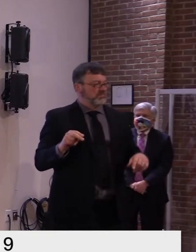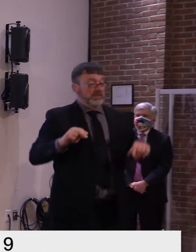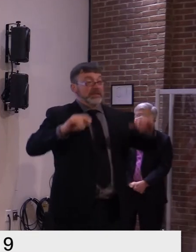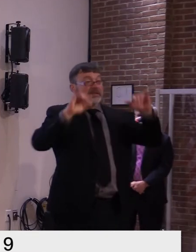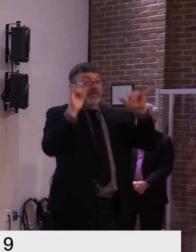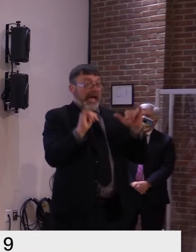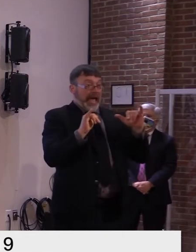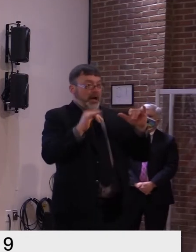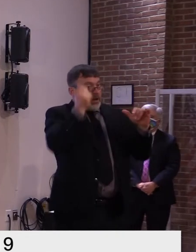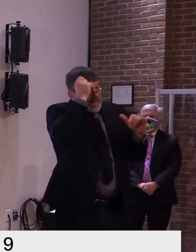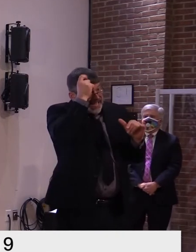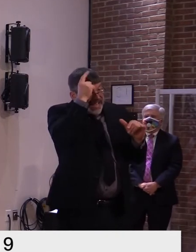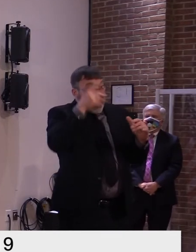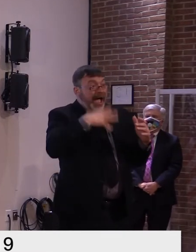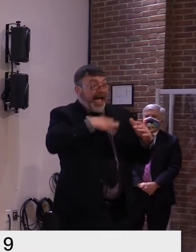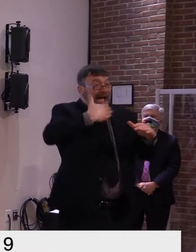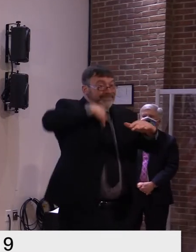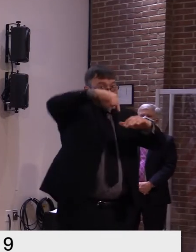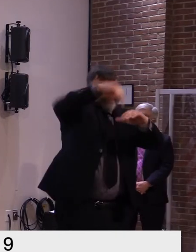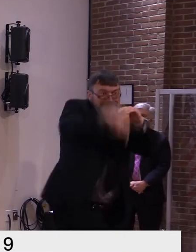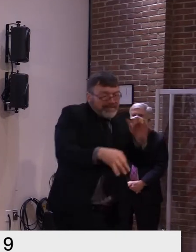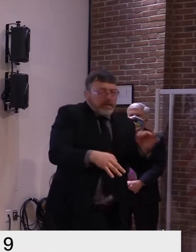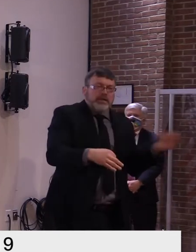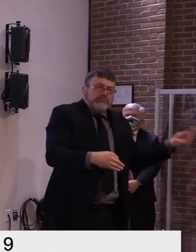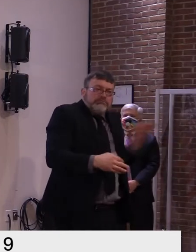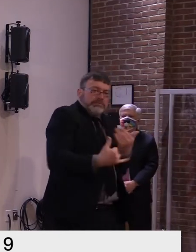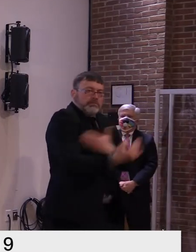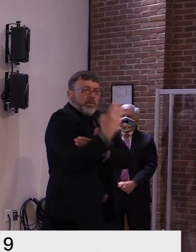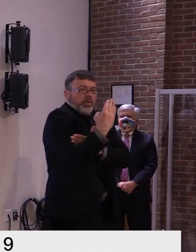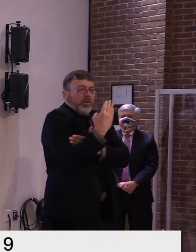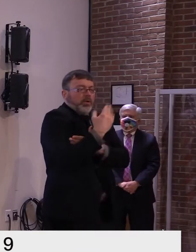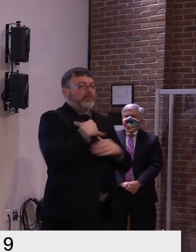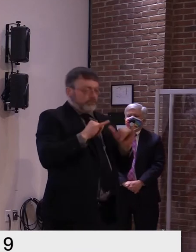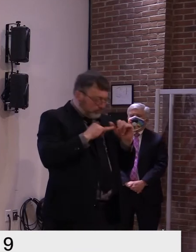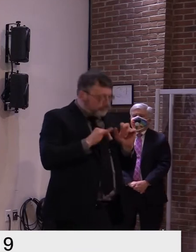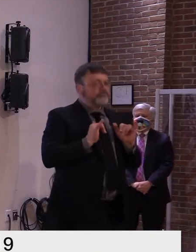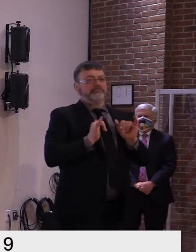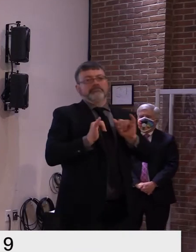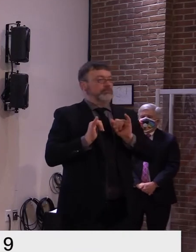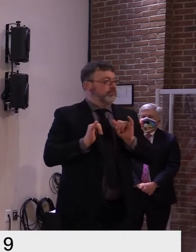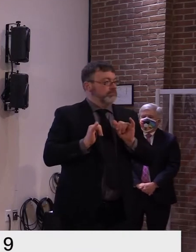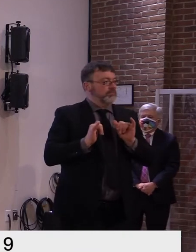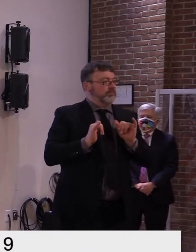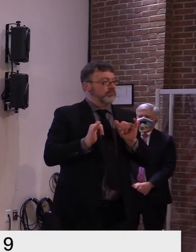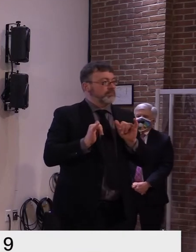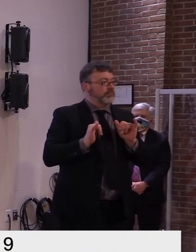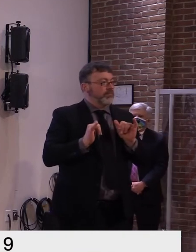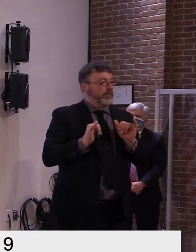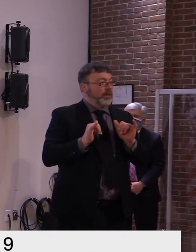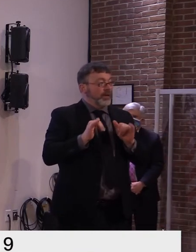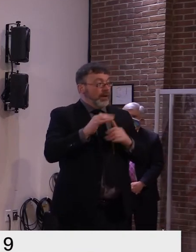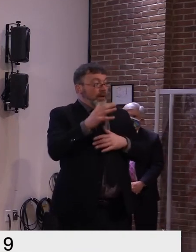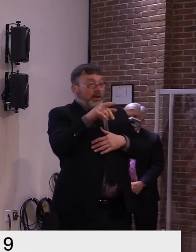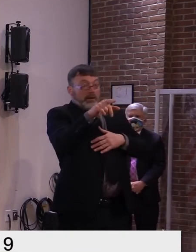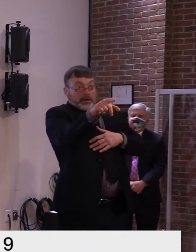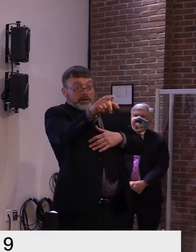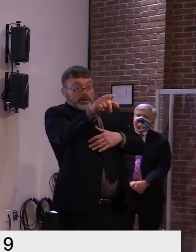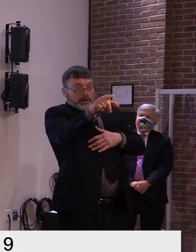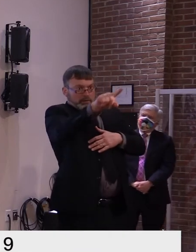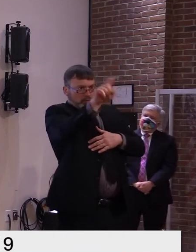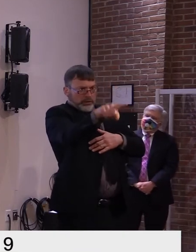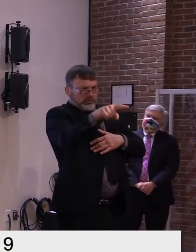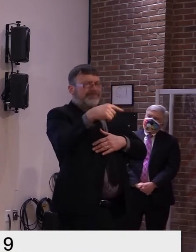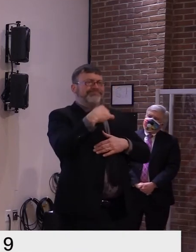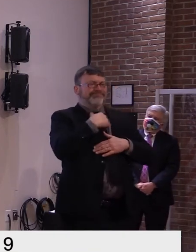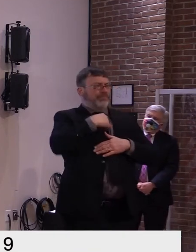the first ones everybody's going to ask, trying to have some secure knowledge that they can accelerate their